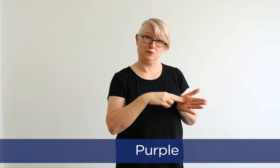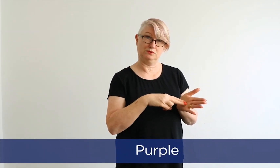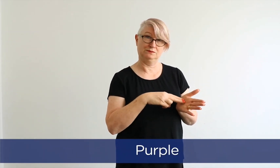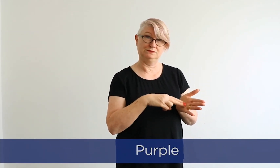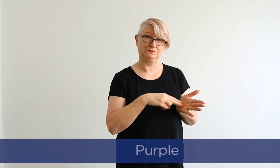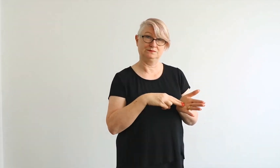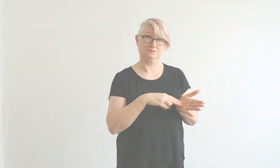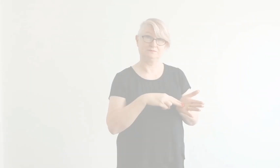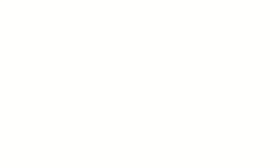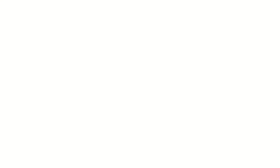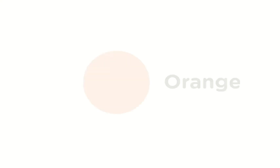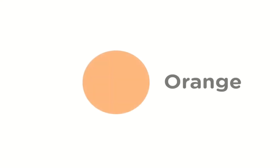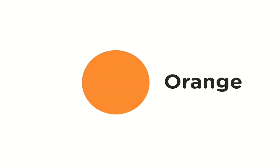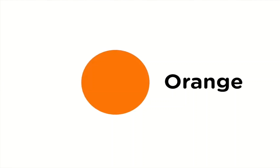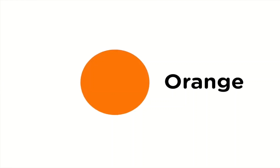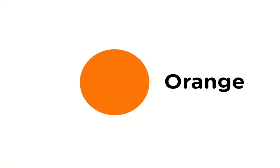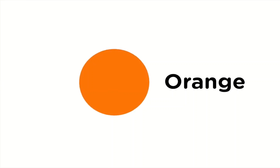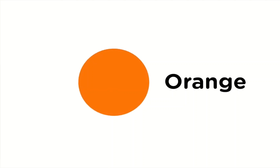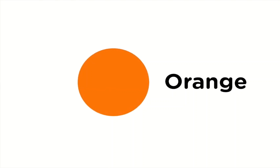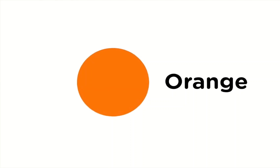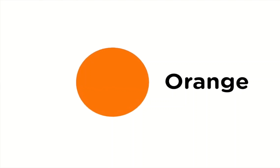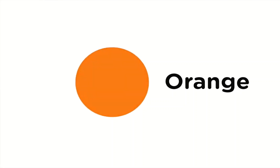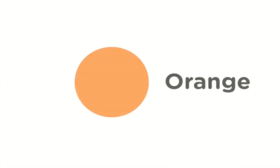Purple. Orange.